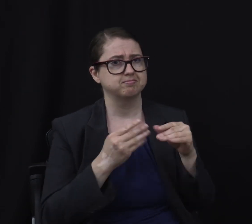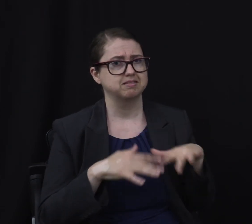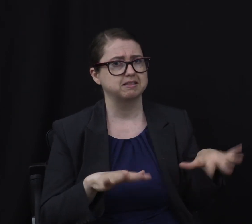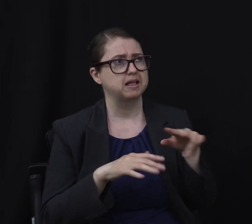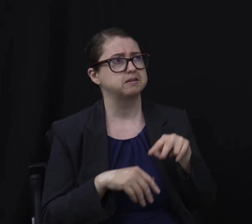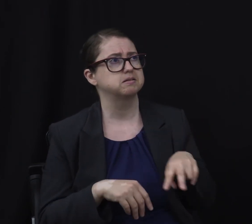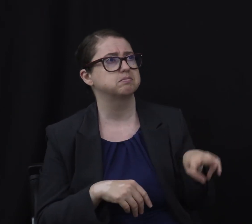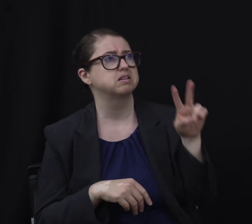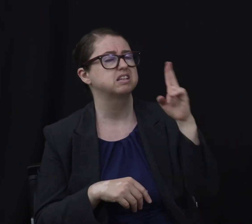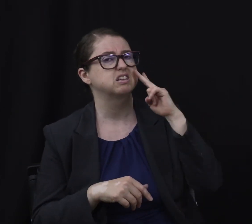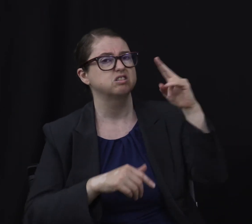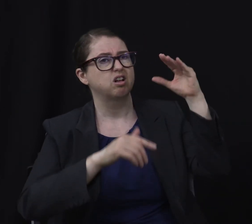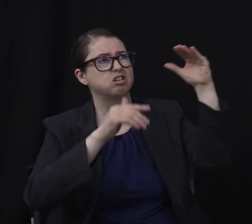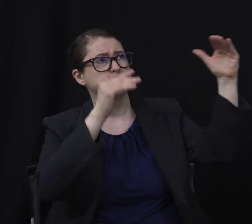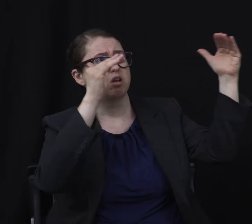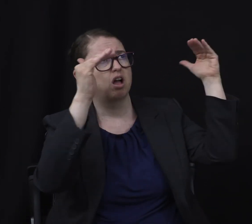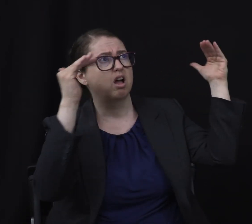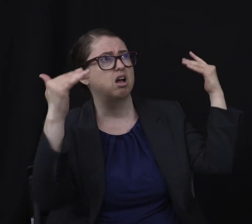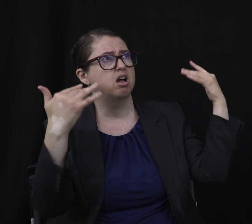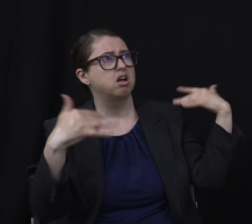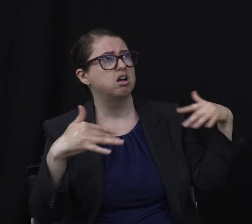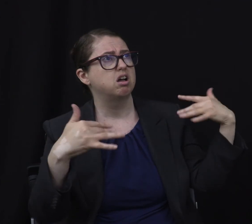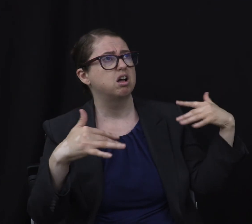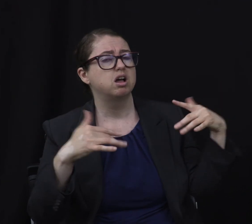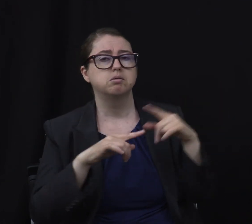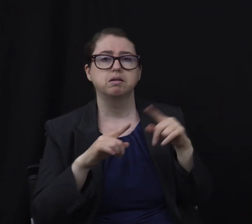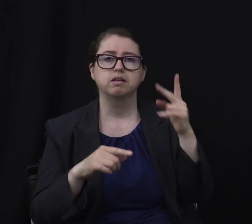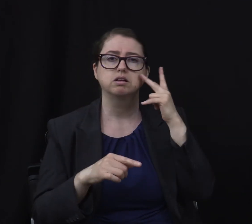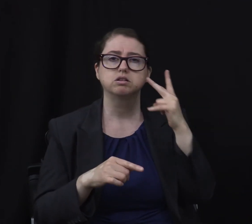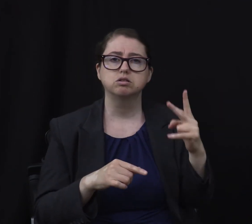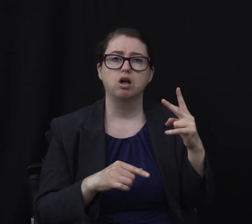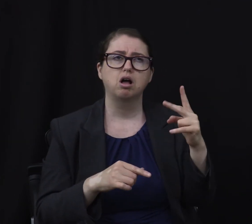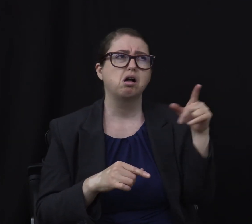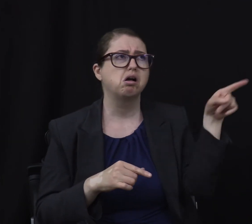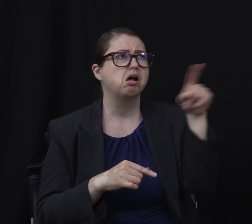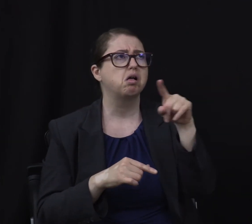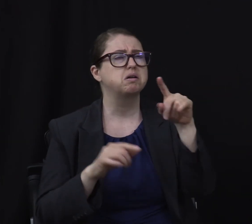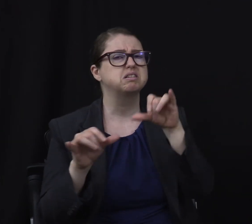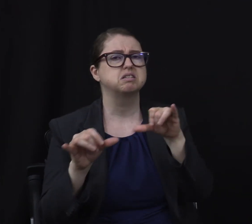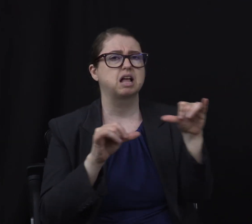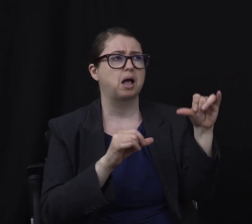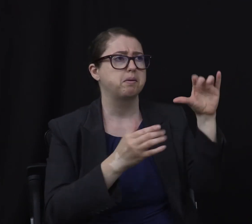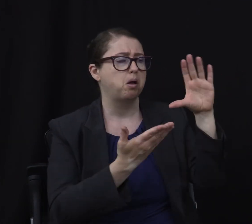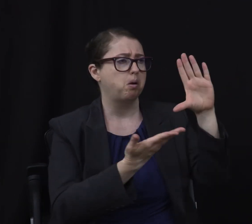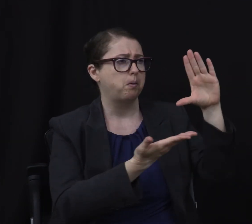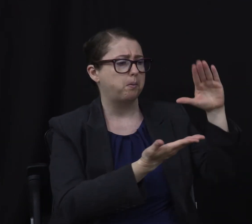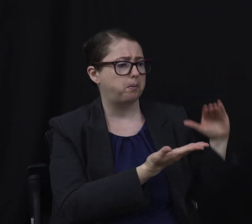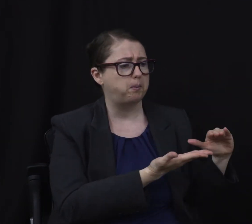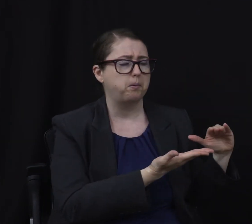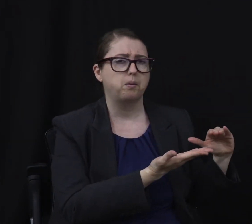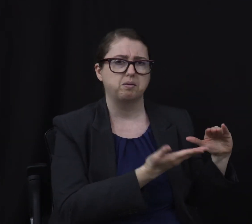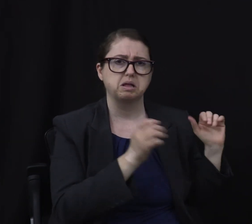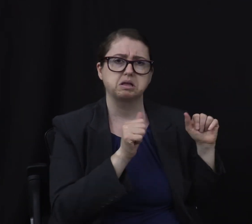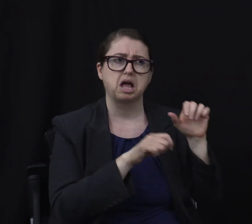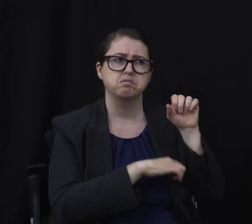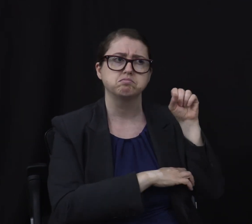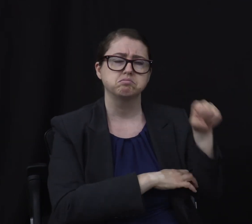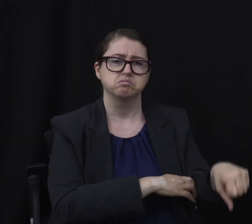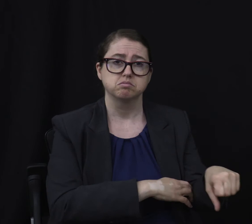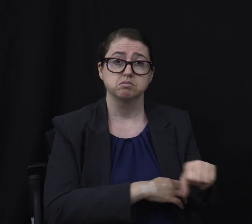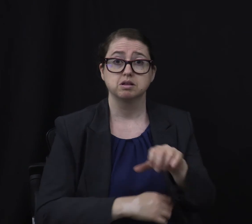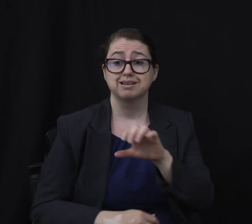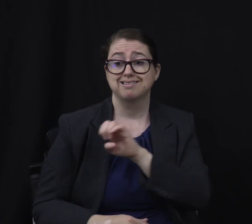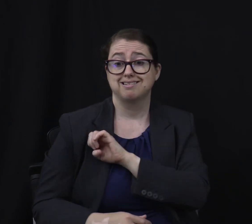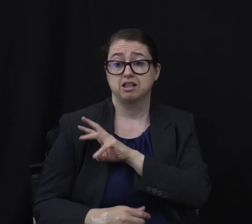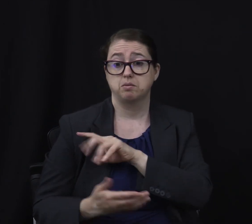tiny obstacles which were to be overcome. Sister White says that two, however, of the 12 had viewed the